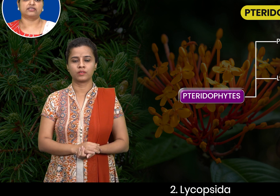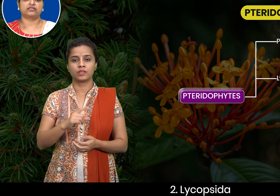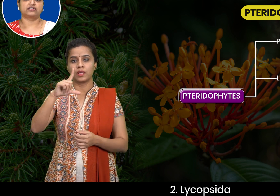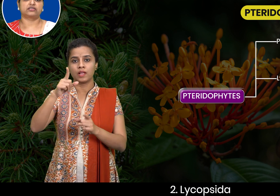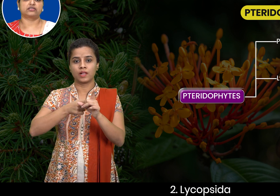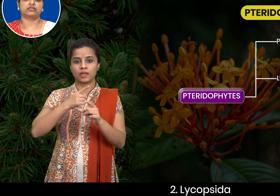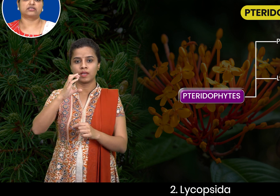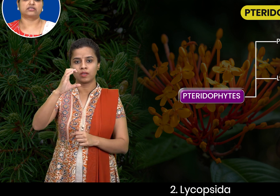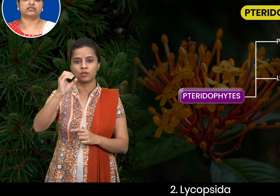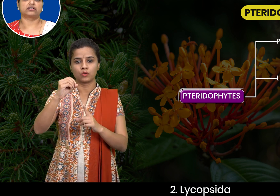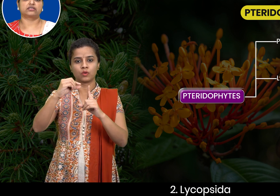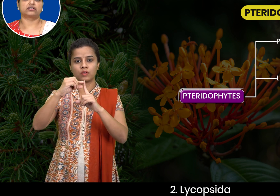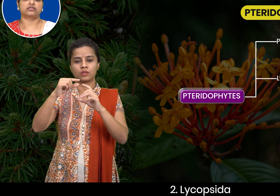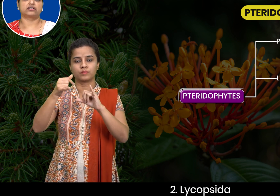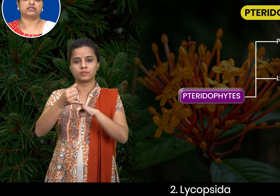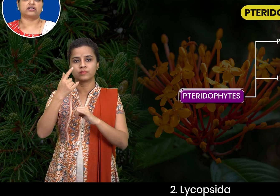Lycopsida,